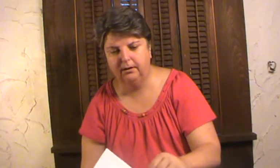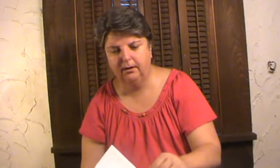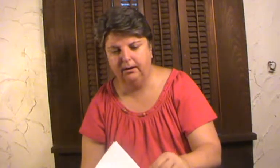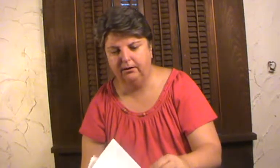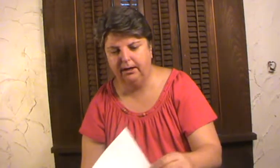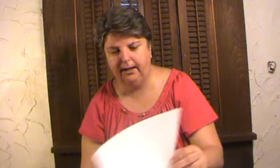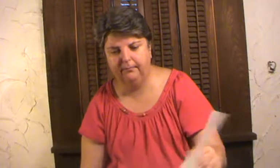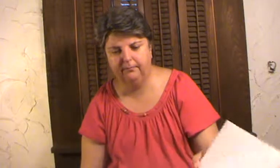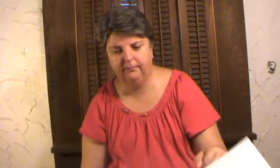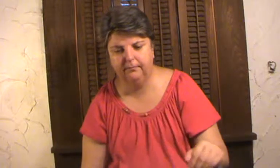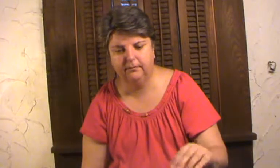Okay.